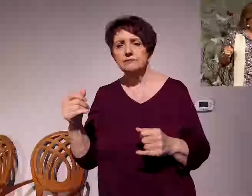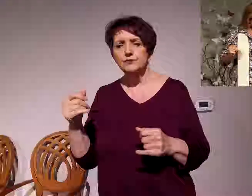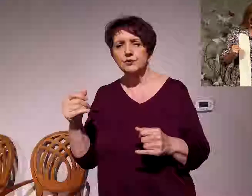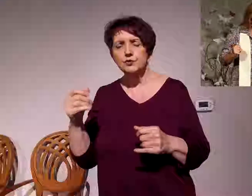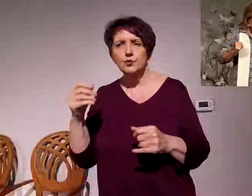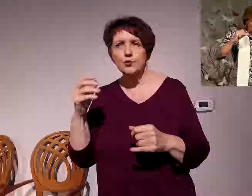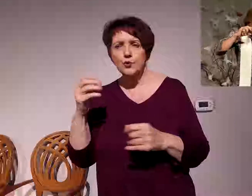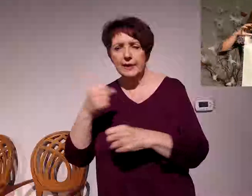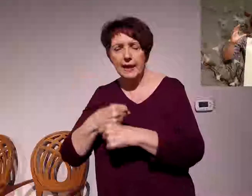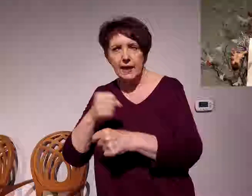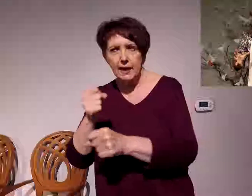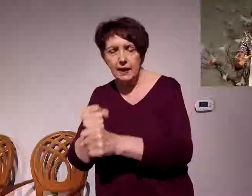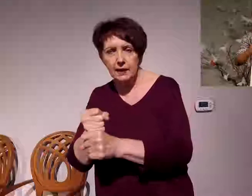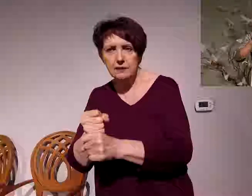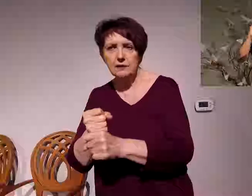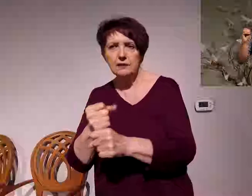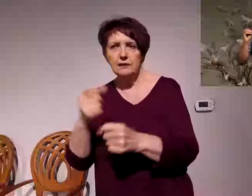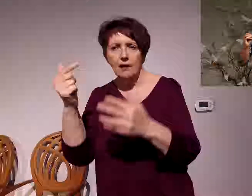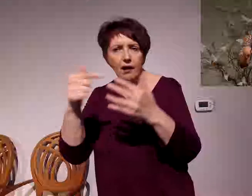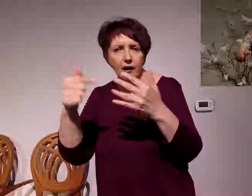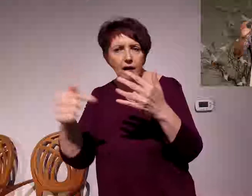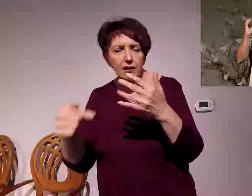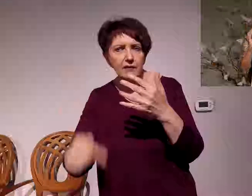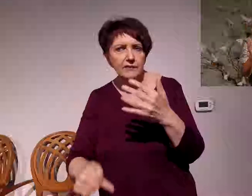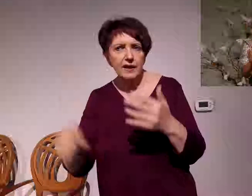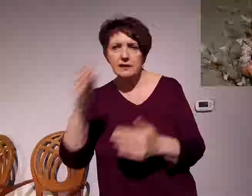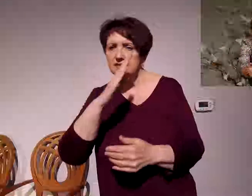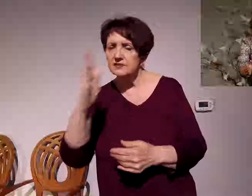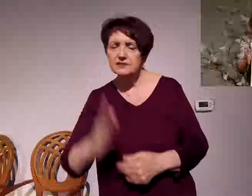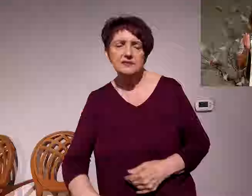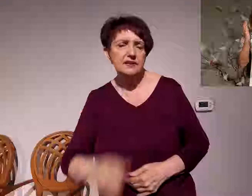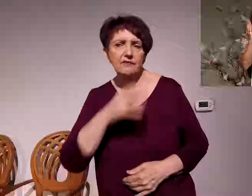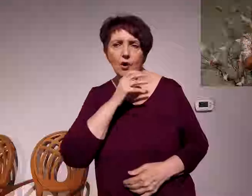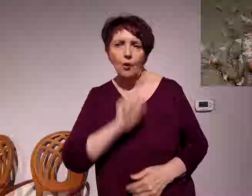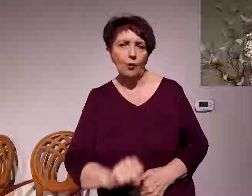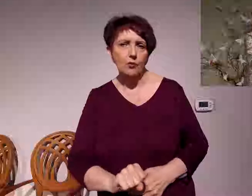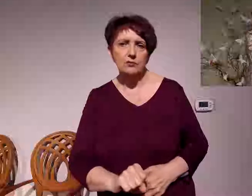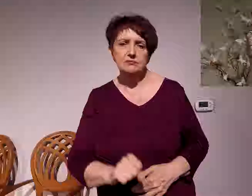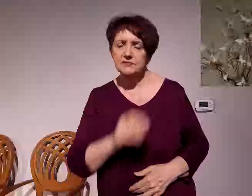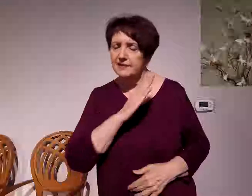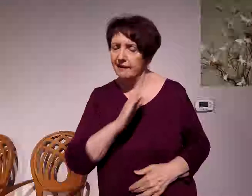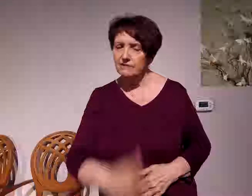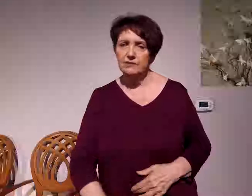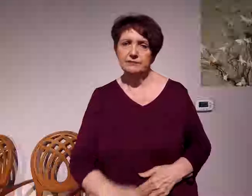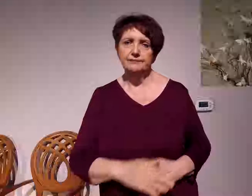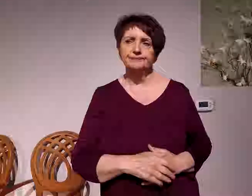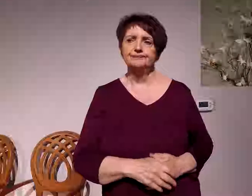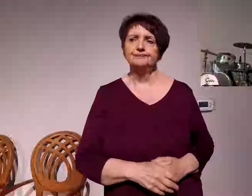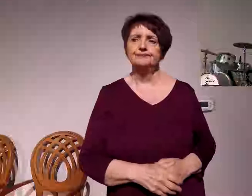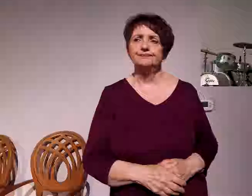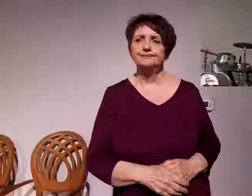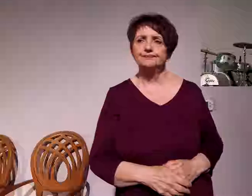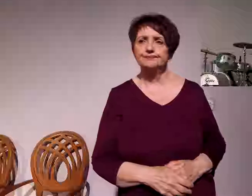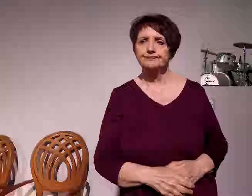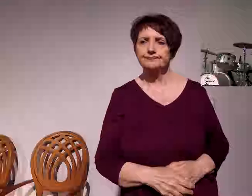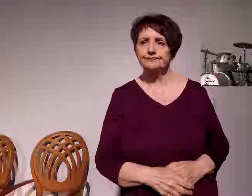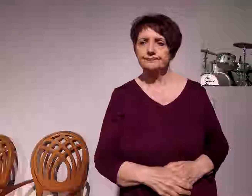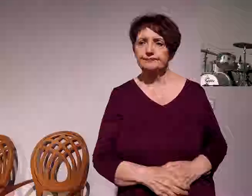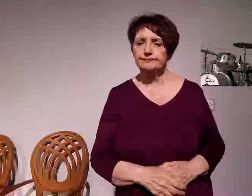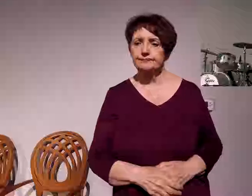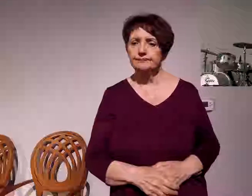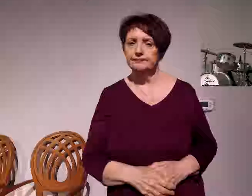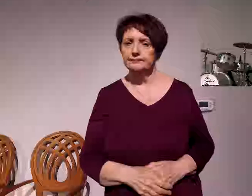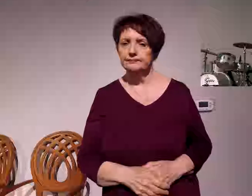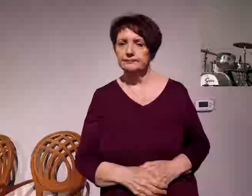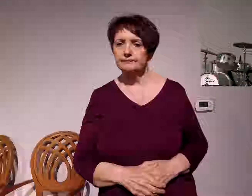to create, and all of that, it never, ever grows old. There's no